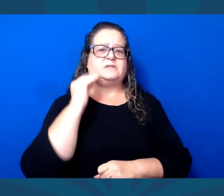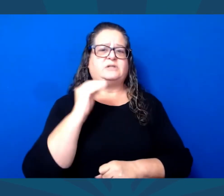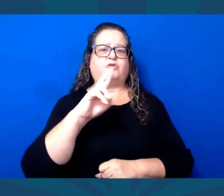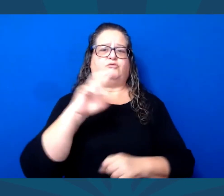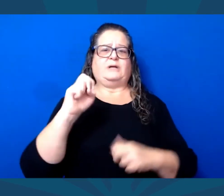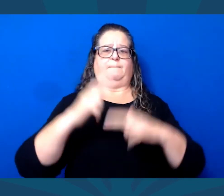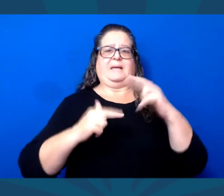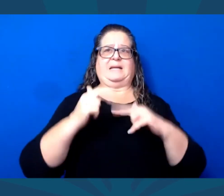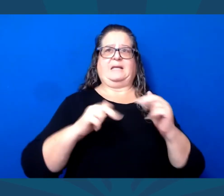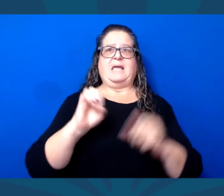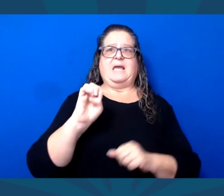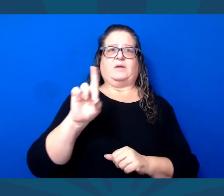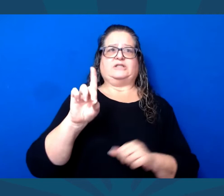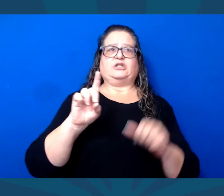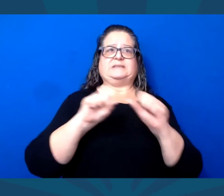Inclusion Council.